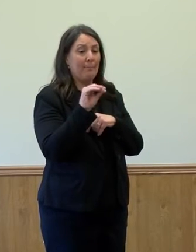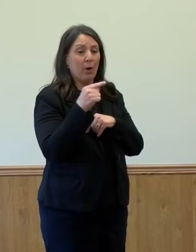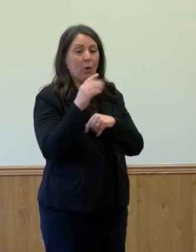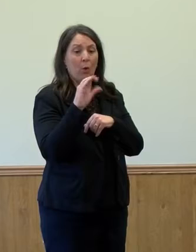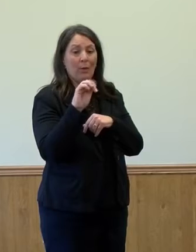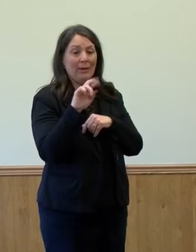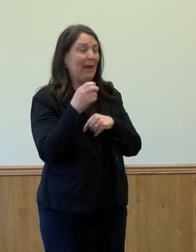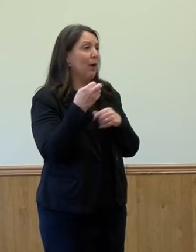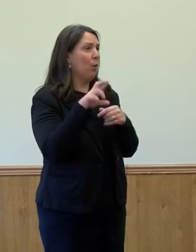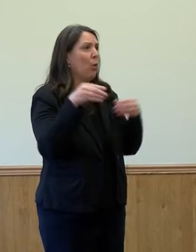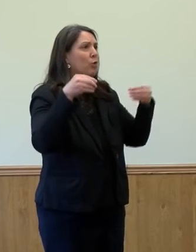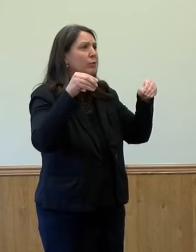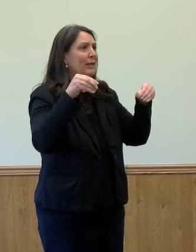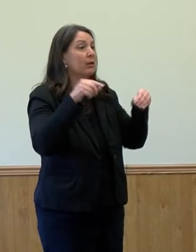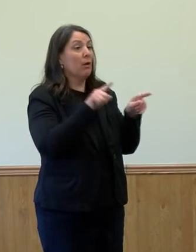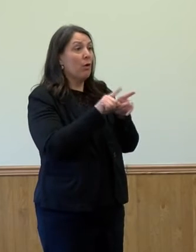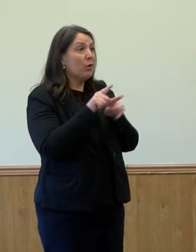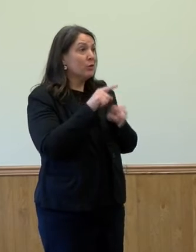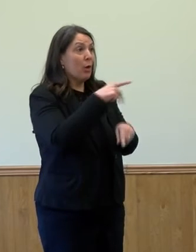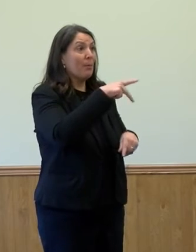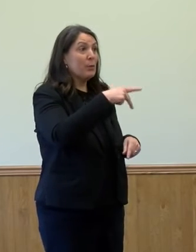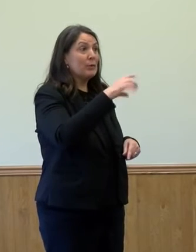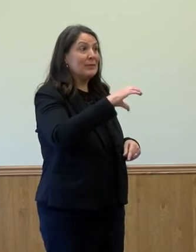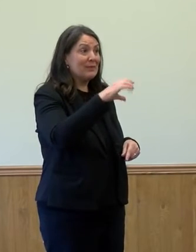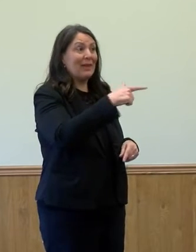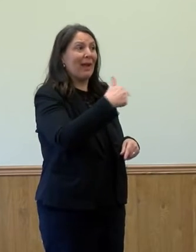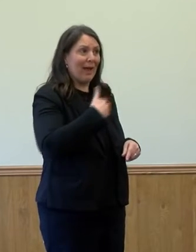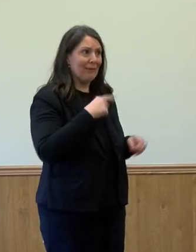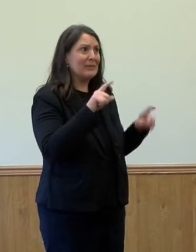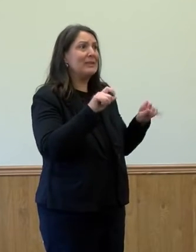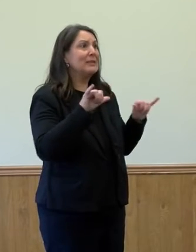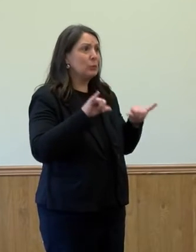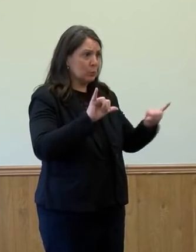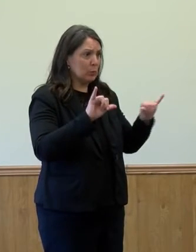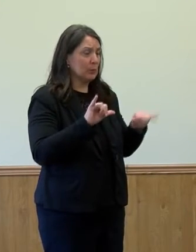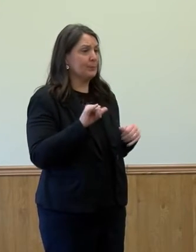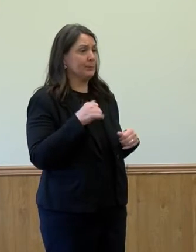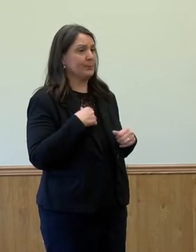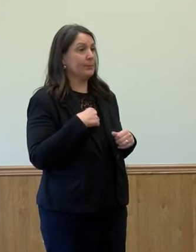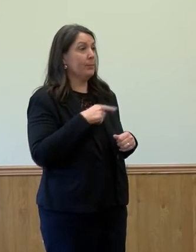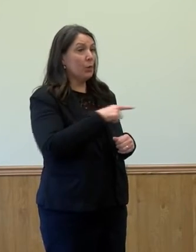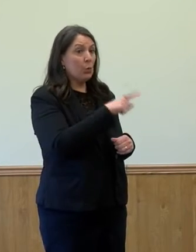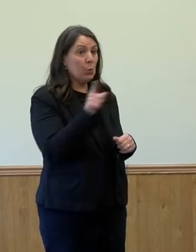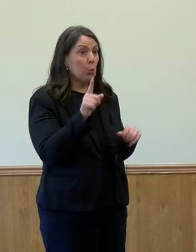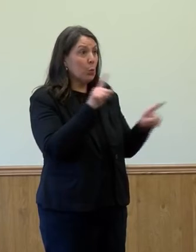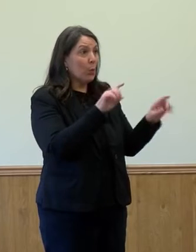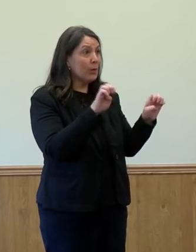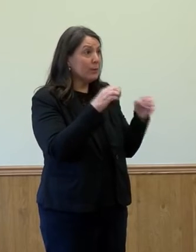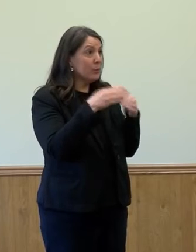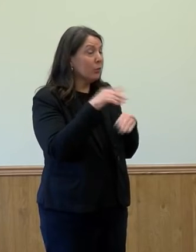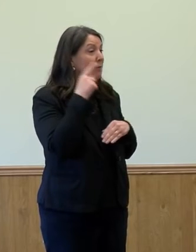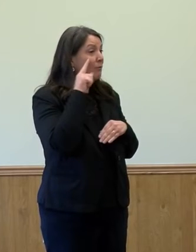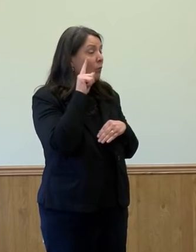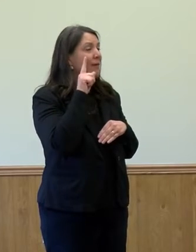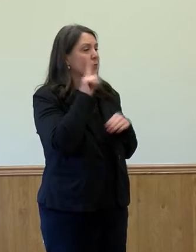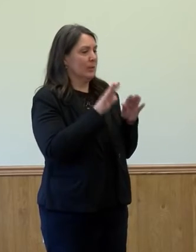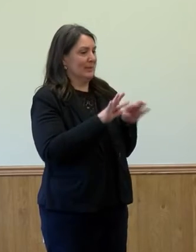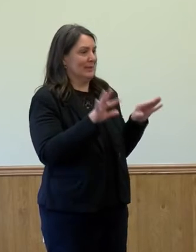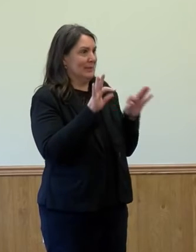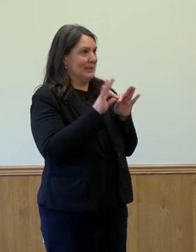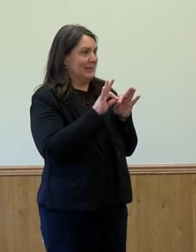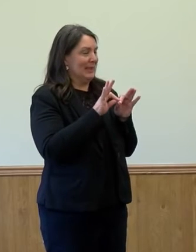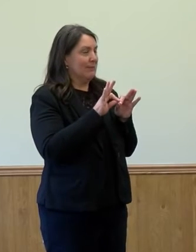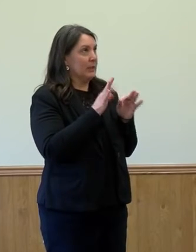well as the Civic Center. And lastly, patients that should be going to the ER are those that are experiencing significant symptoms related to